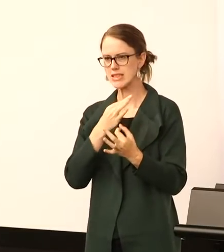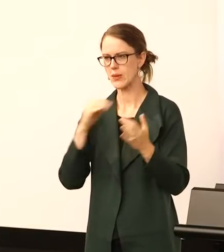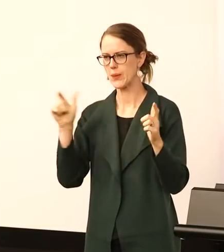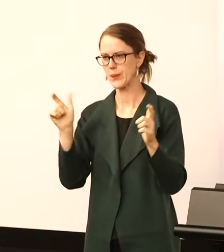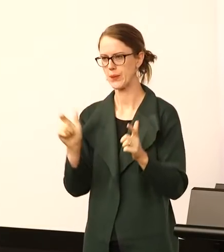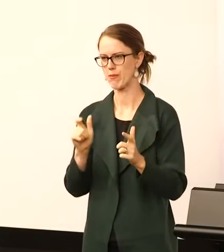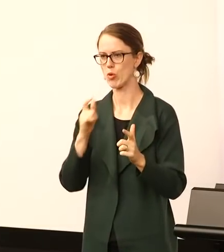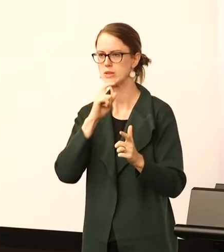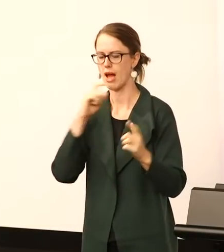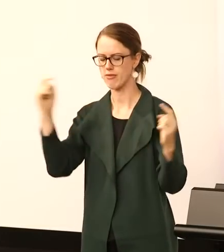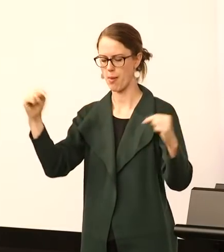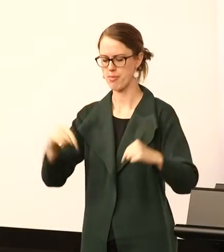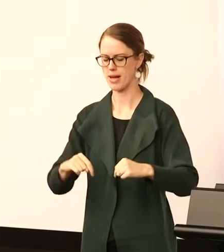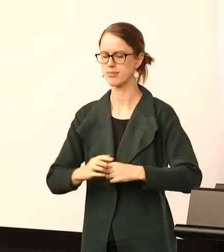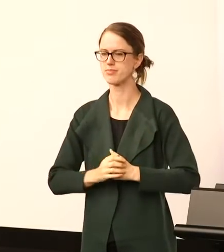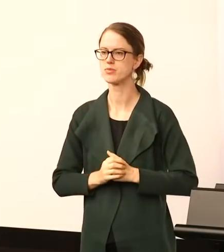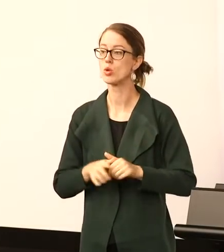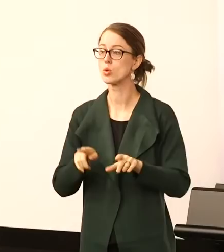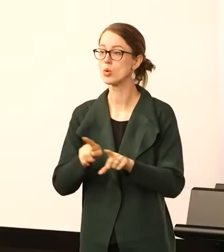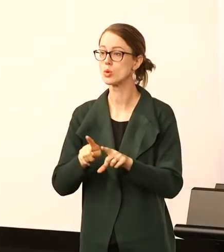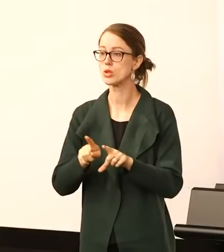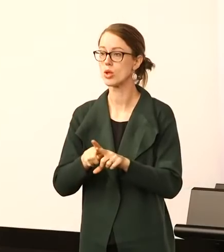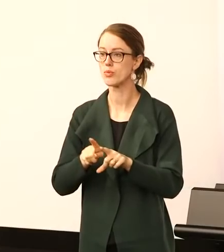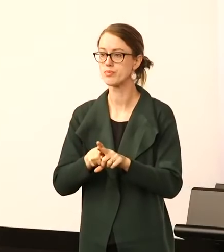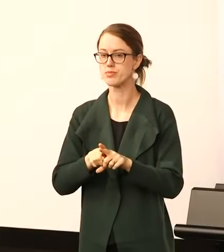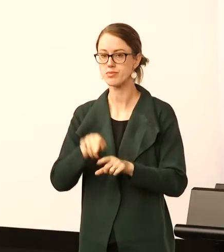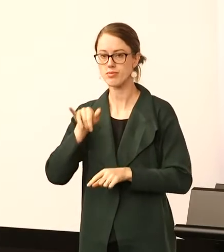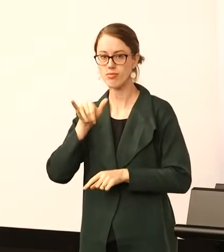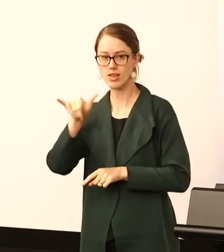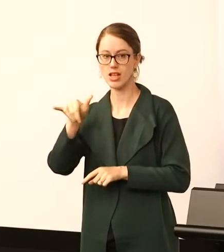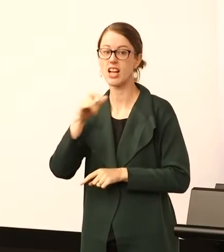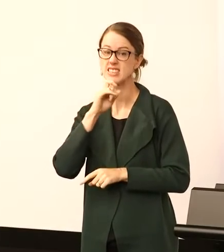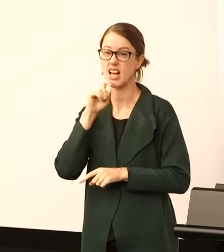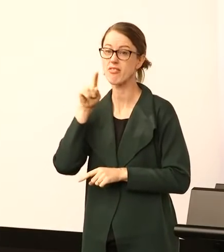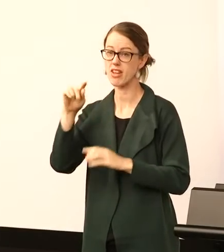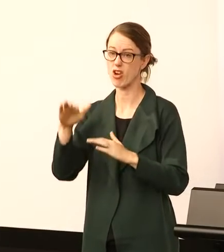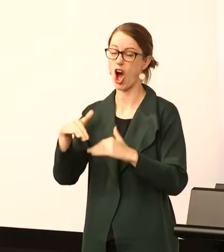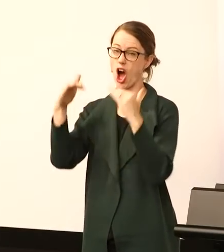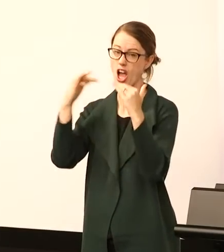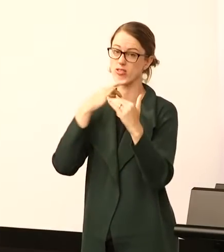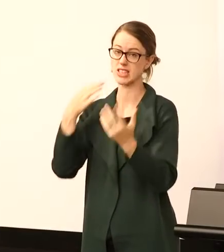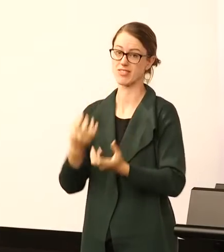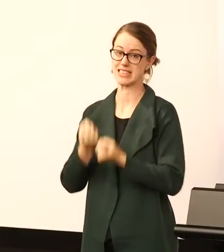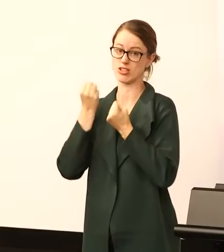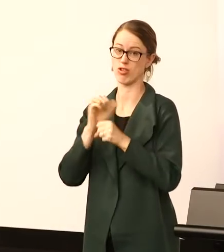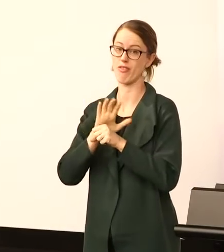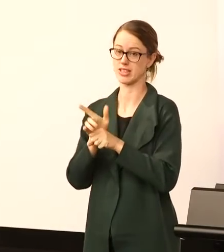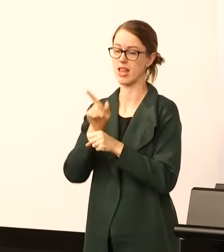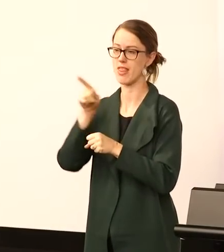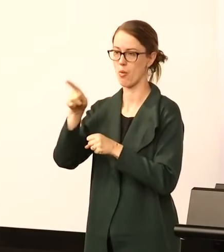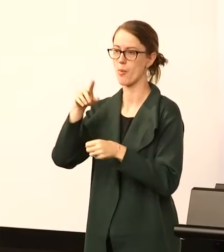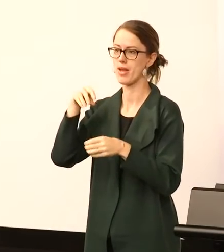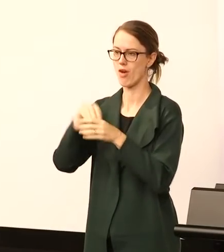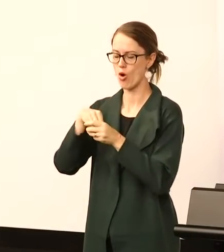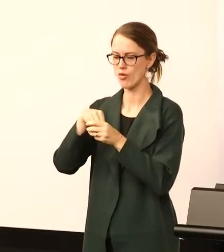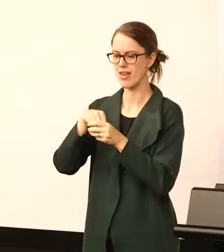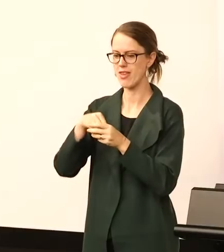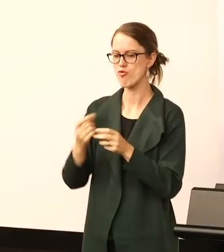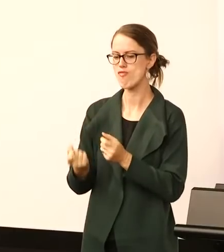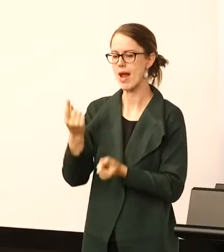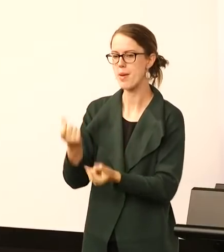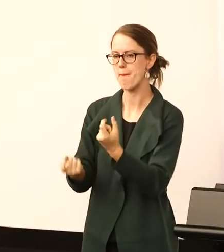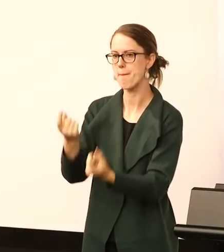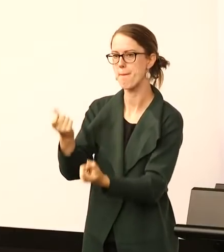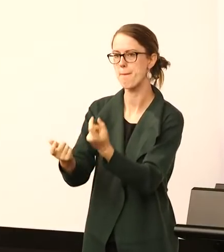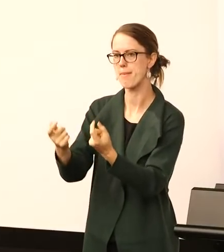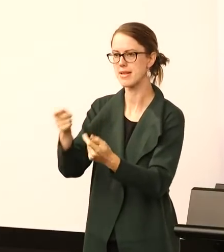is really low, and also because we know airline crew are at that increased risk, they will be part of the surveillance testing that we will